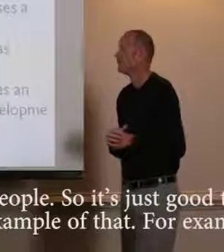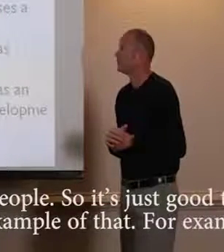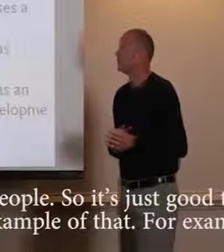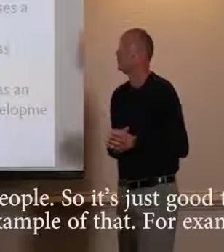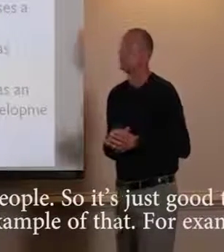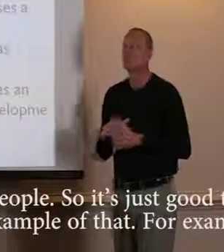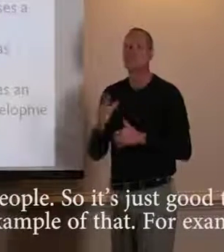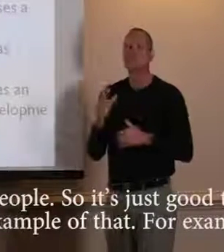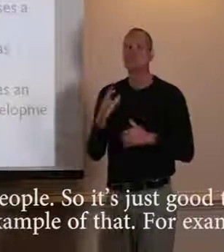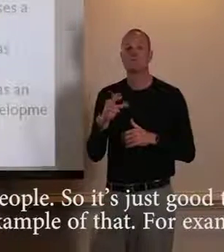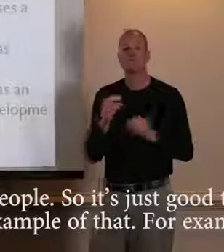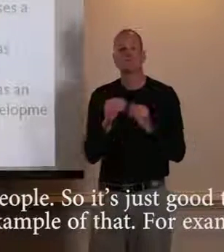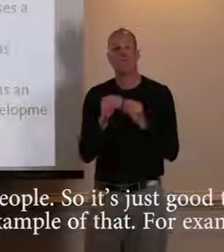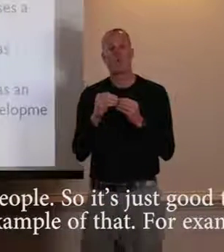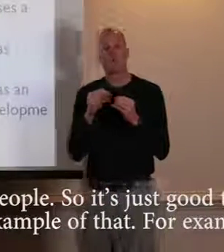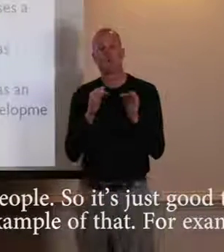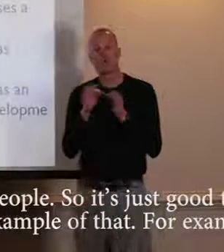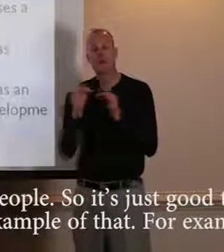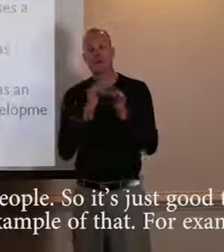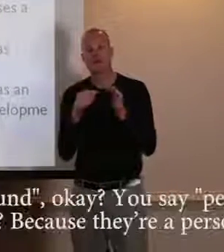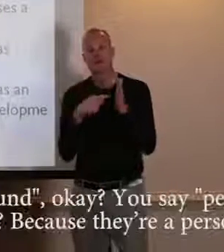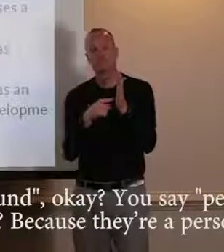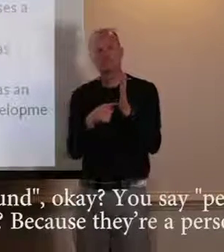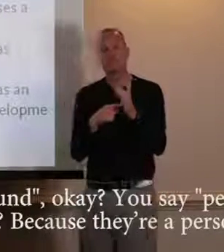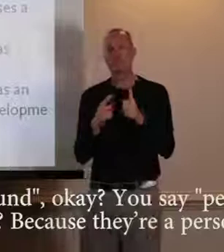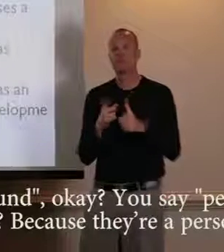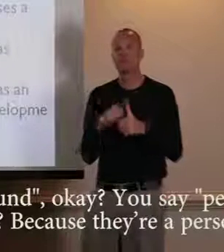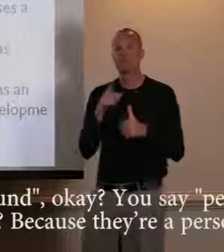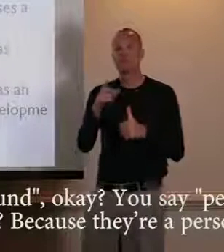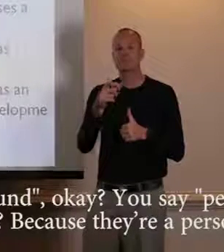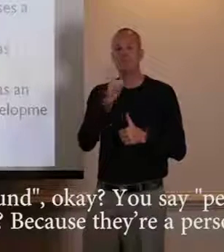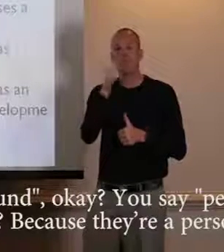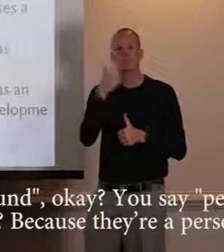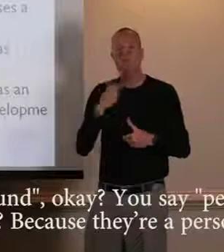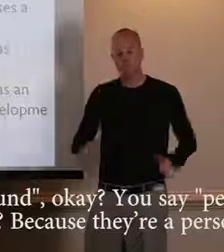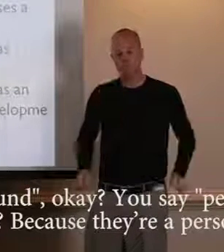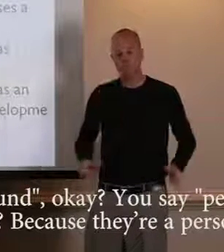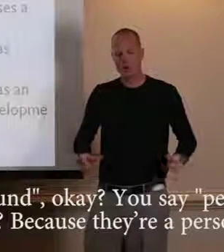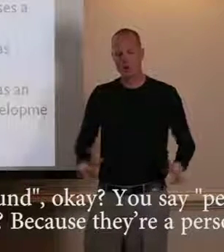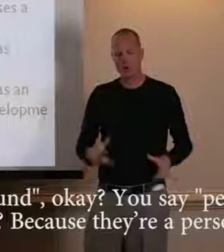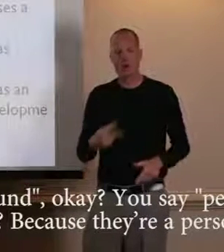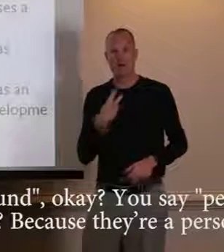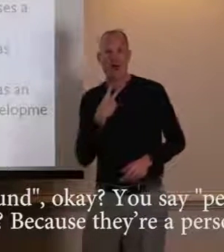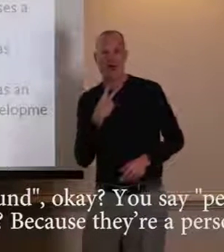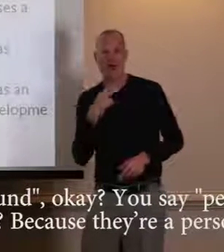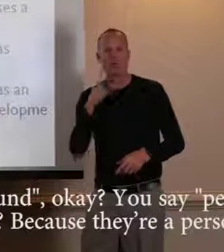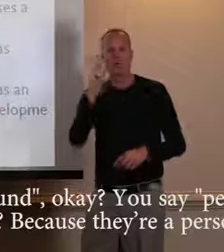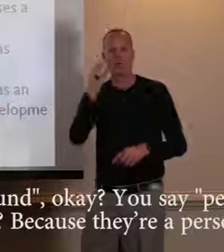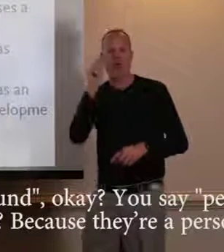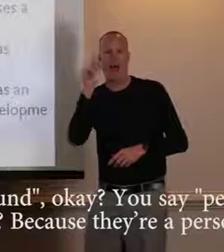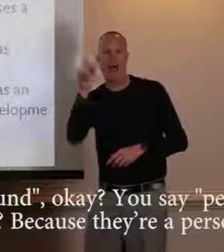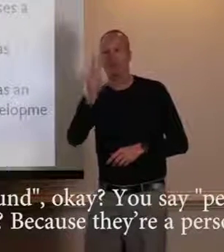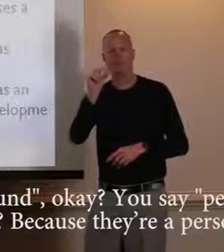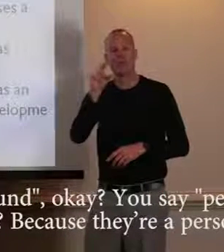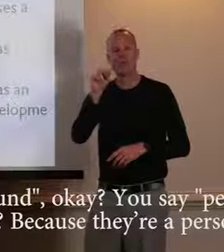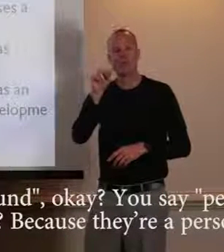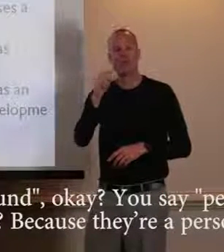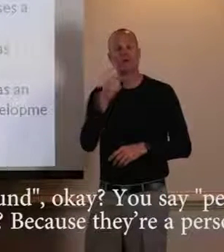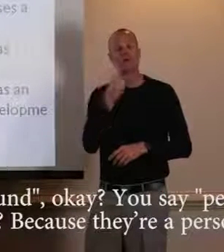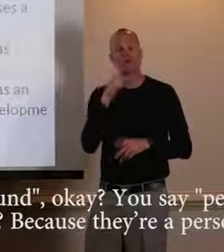So some more example of that. So for example, you don't say wheelchair bound, okay? You say person who uses a wheelchair, right? Because